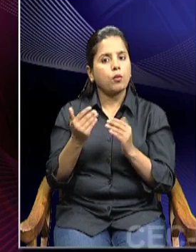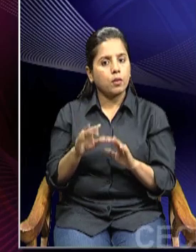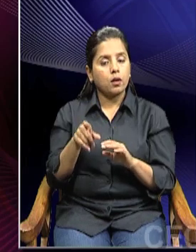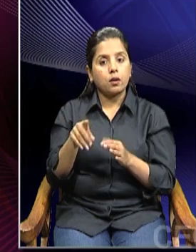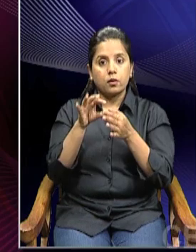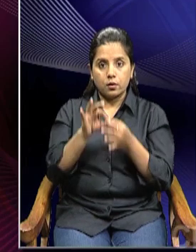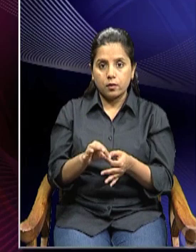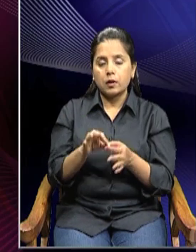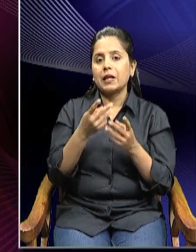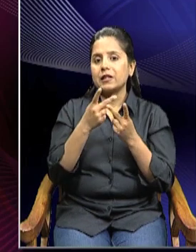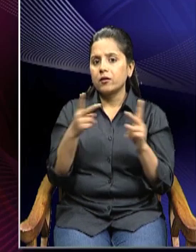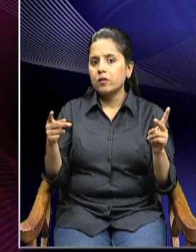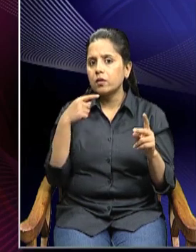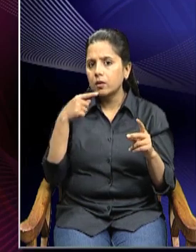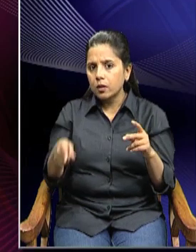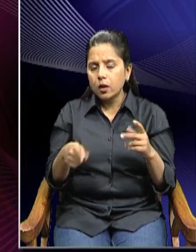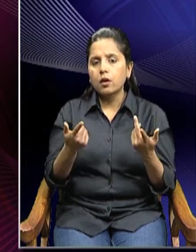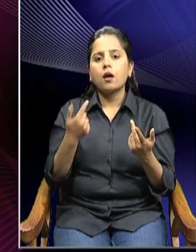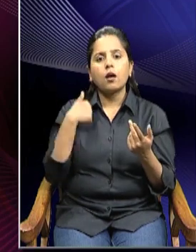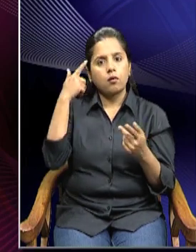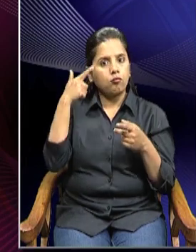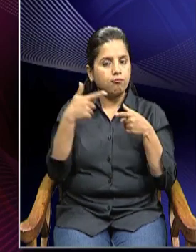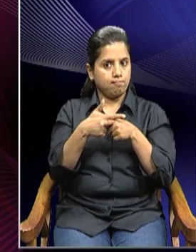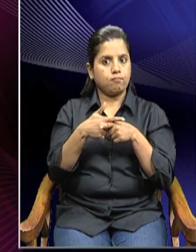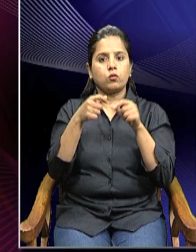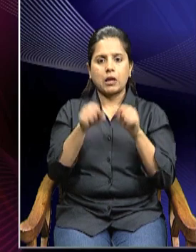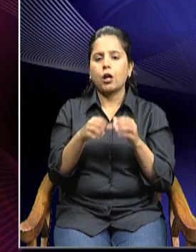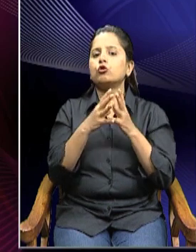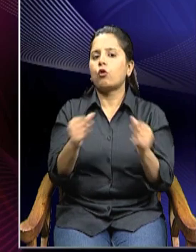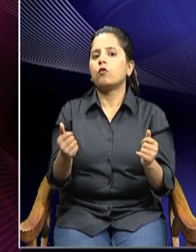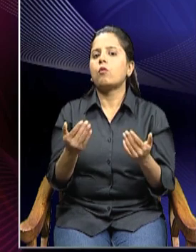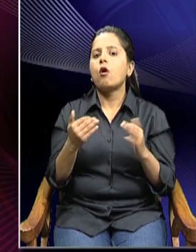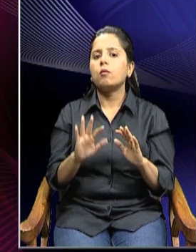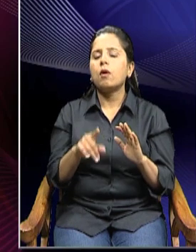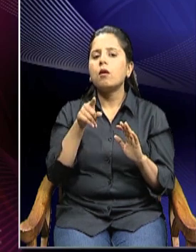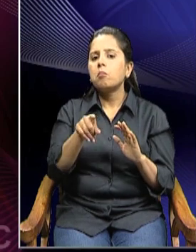which differences and conflicts can be resolved